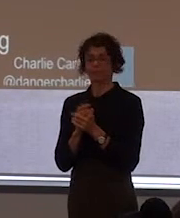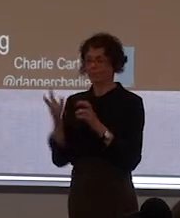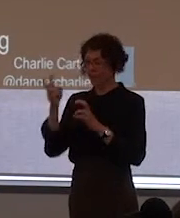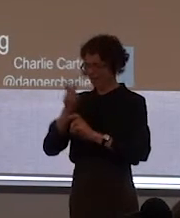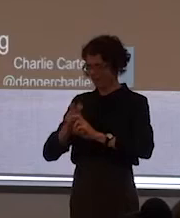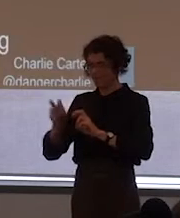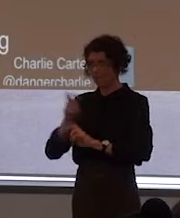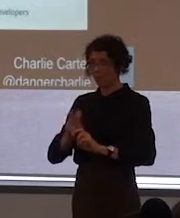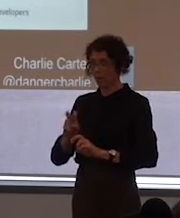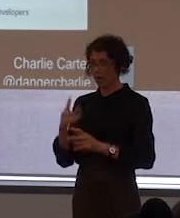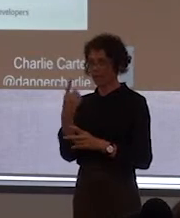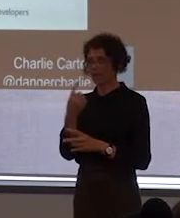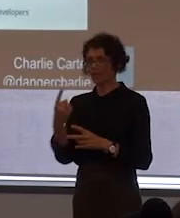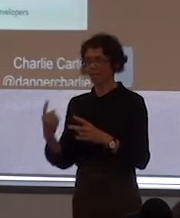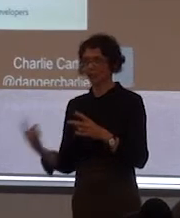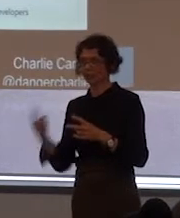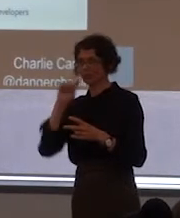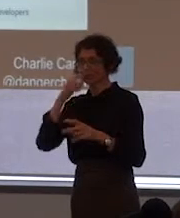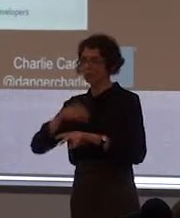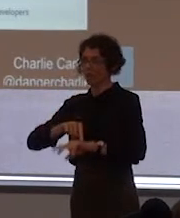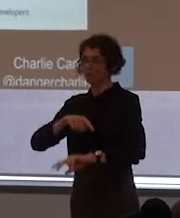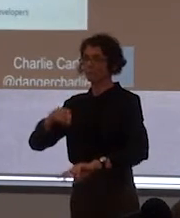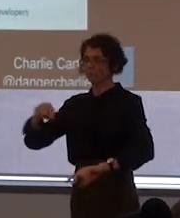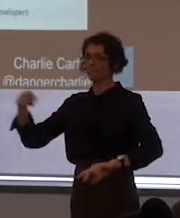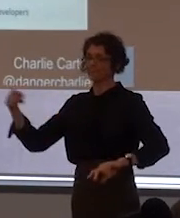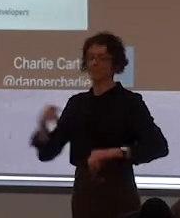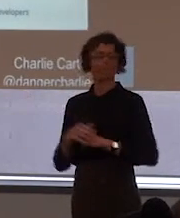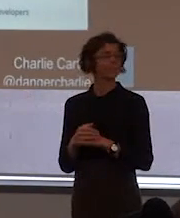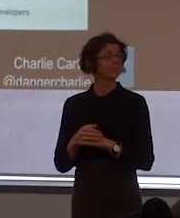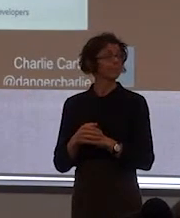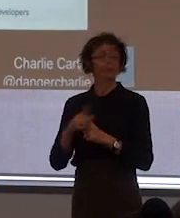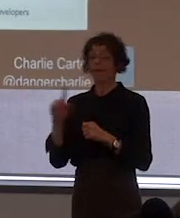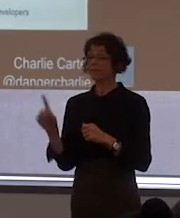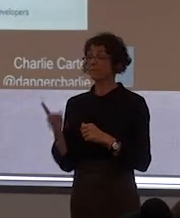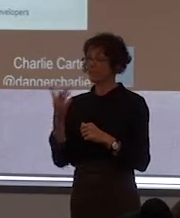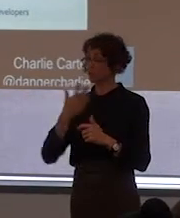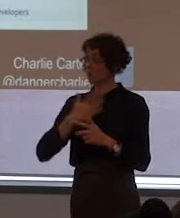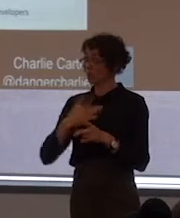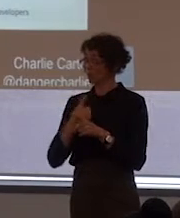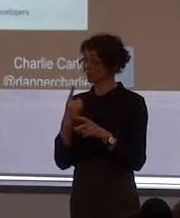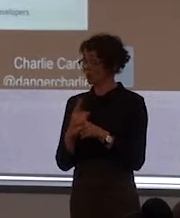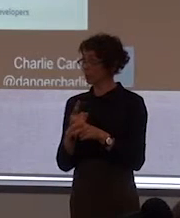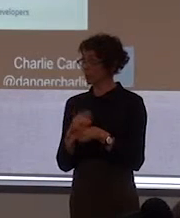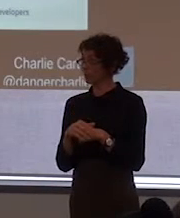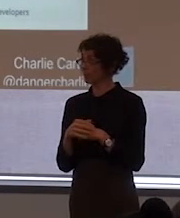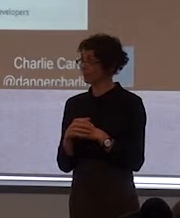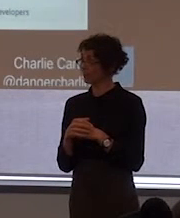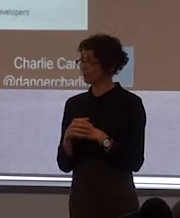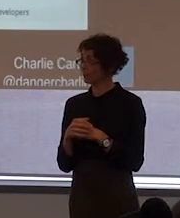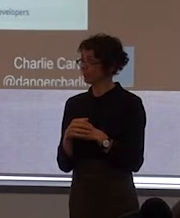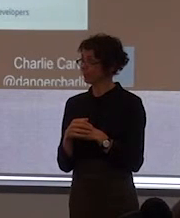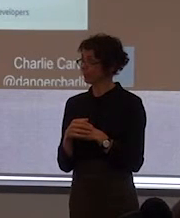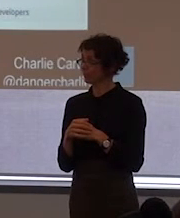take quite a bit of time. The first one that I really want to talk about, and I don't know if anyone's used this before,